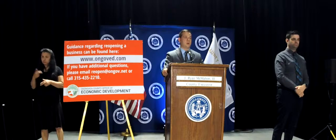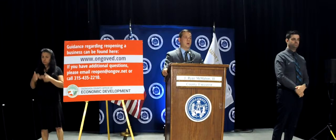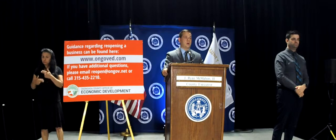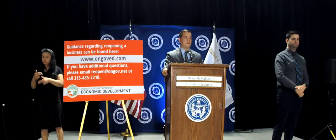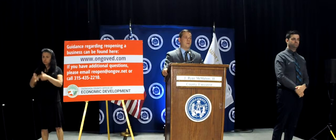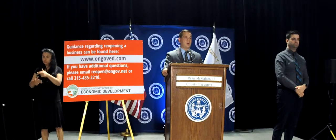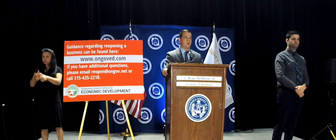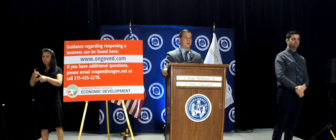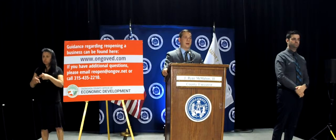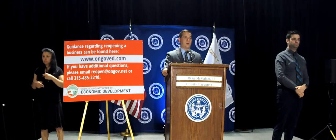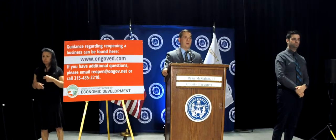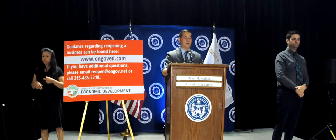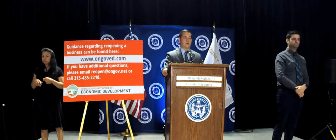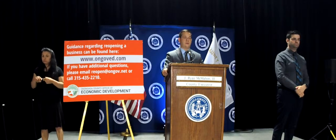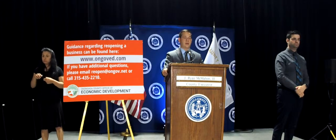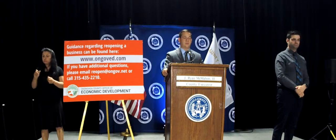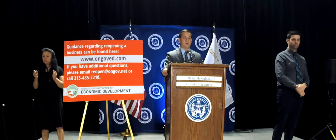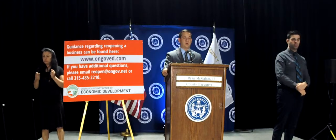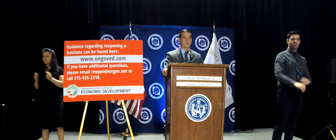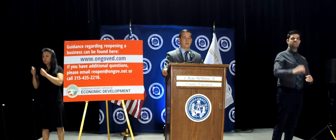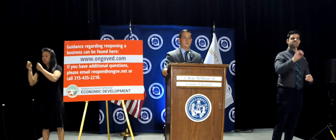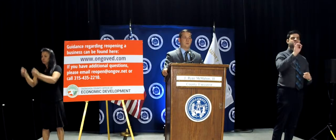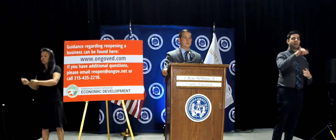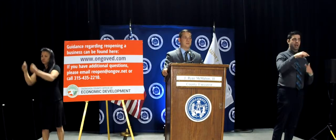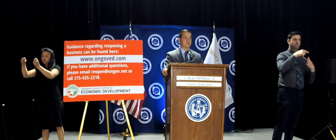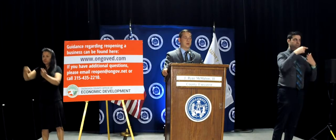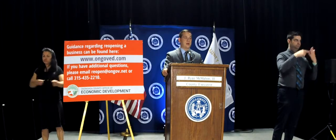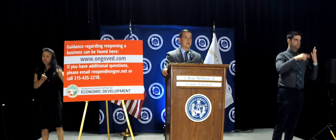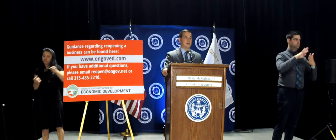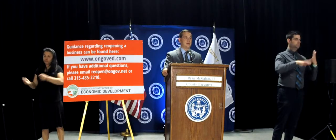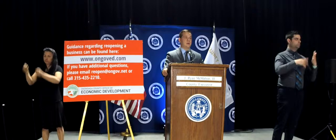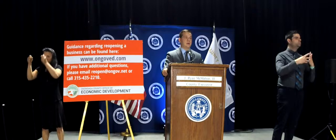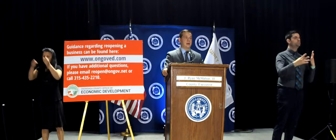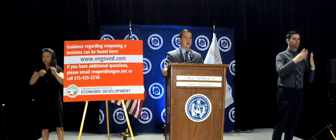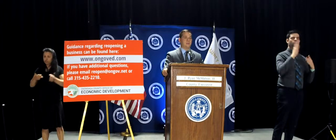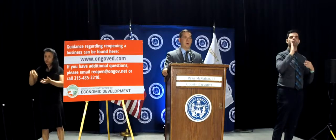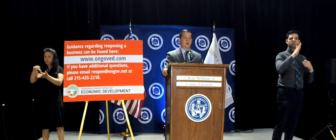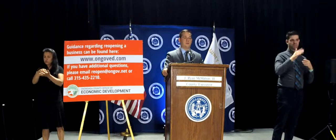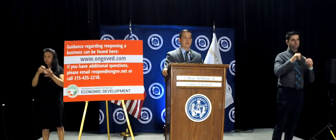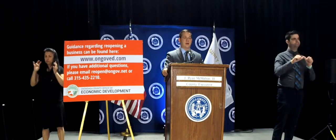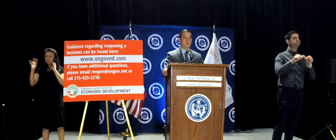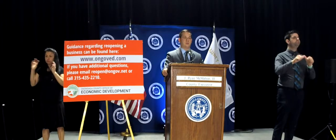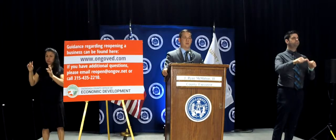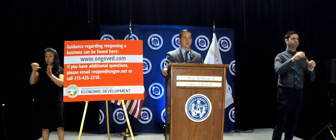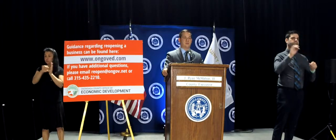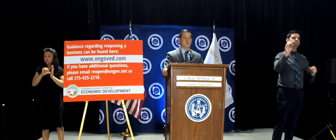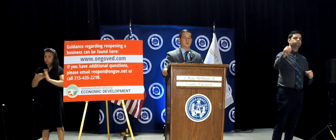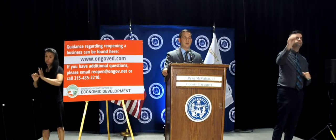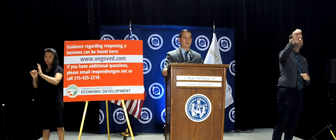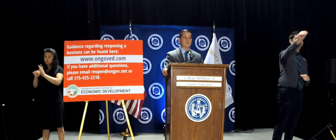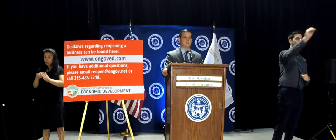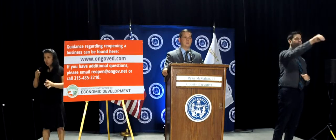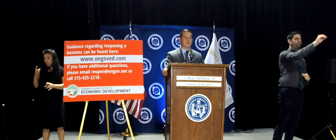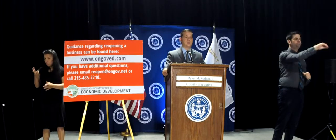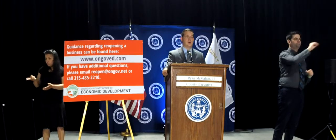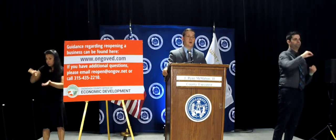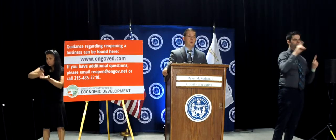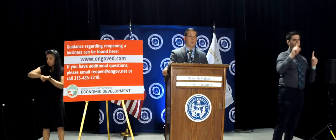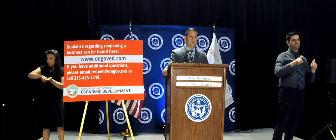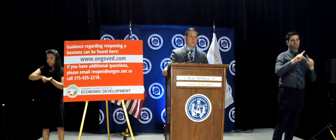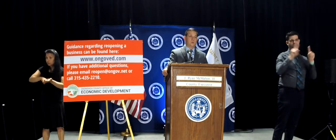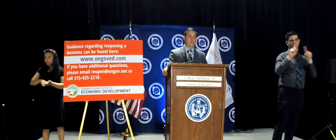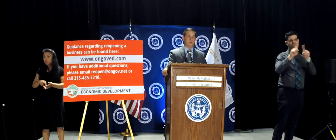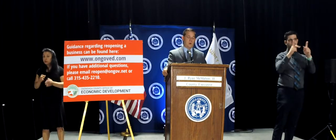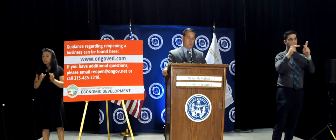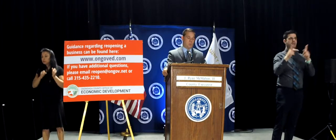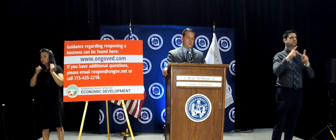into every part of the county and every neighborhood. And if we see a trend in any part of the county related to new cases,